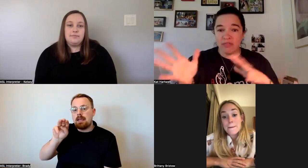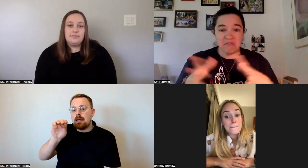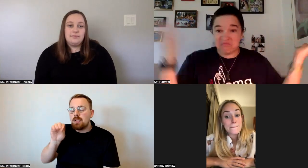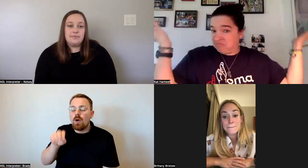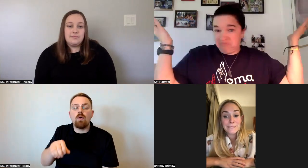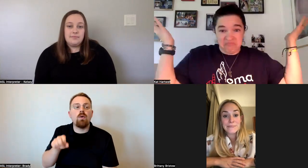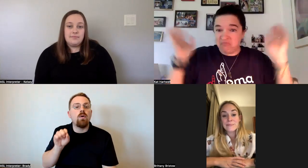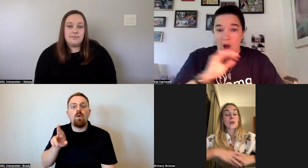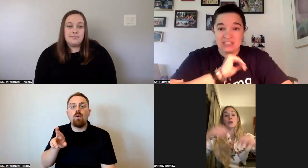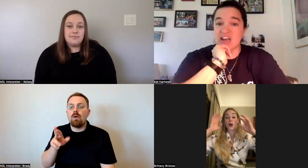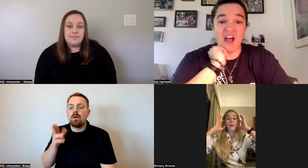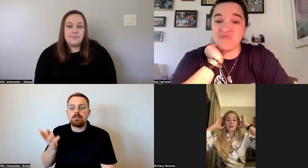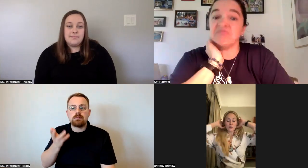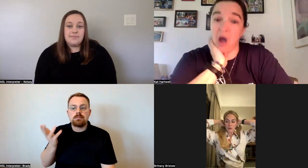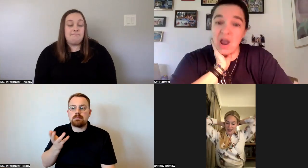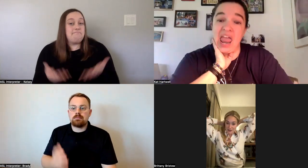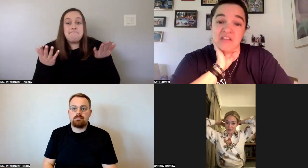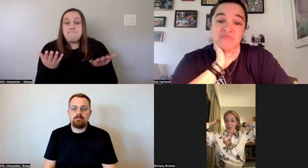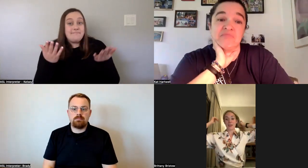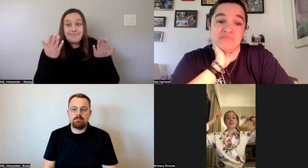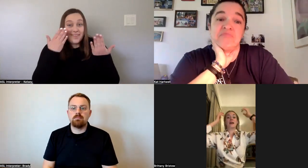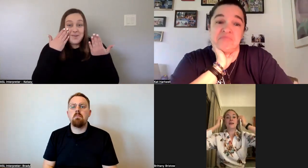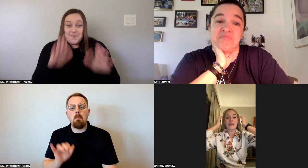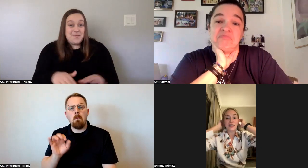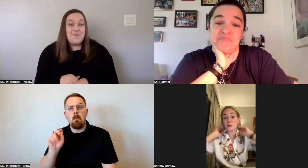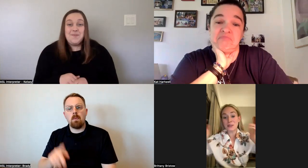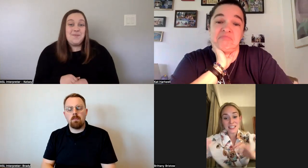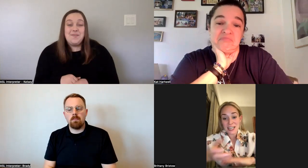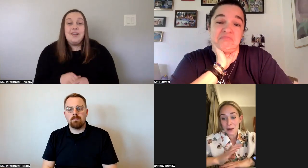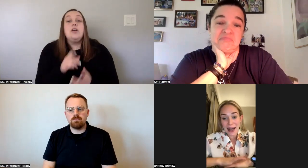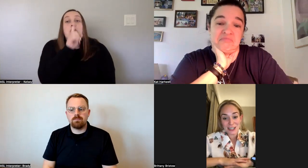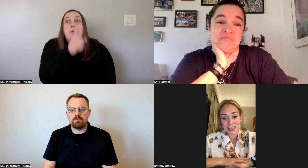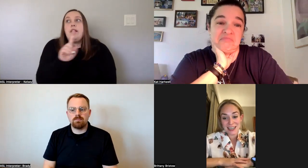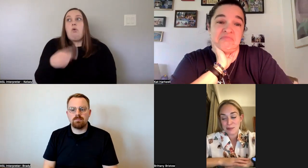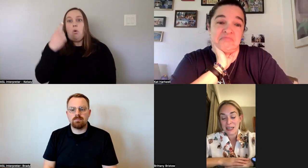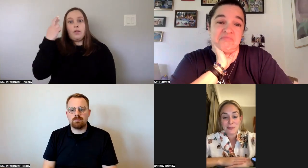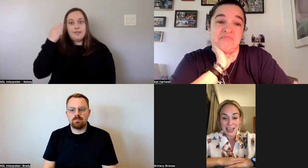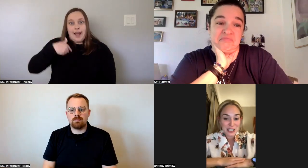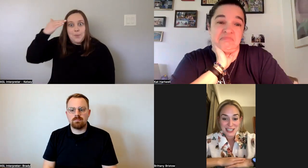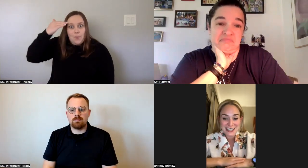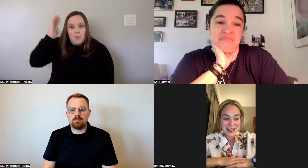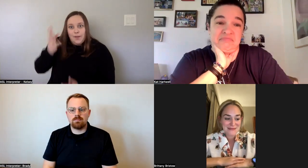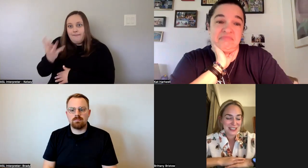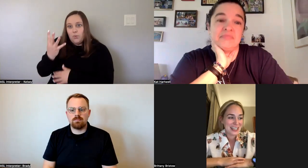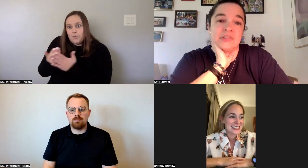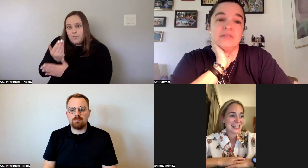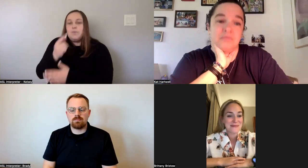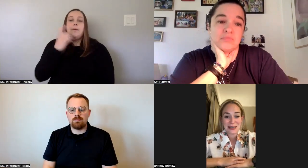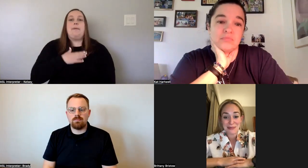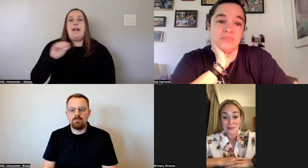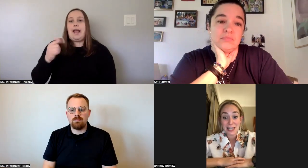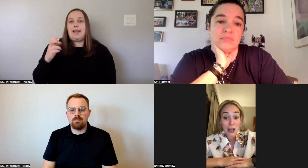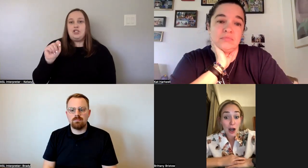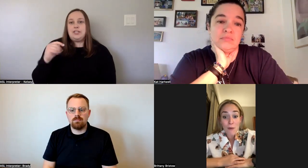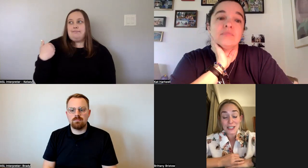or no? no, I don't know. Okay. The only reason I know actually is because my agent just